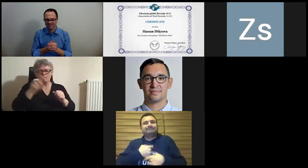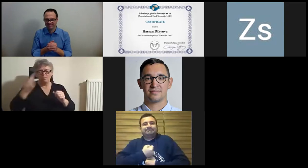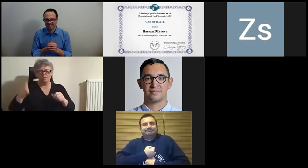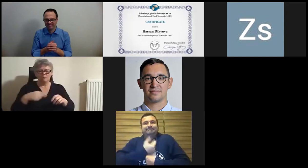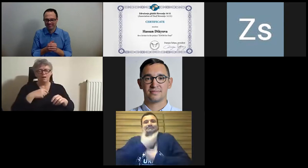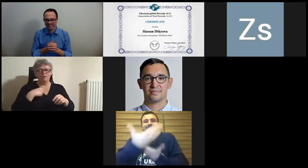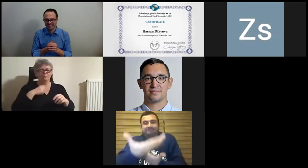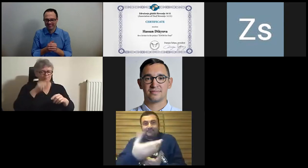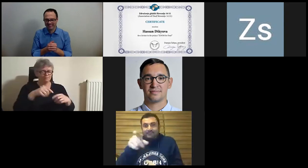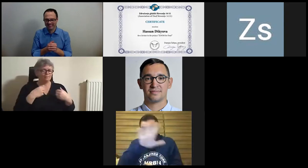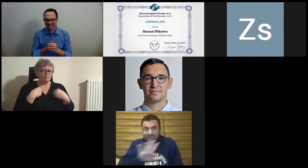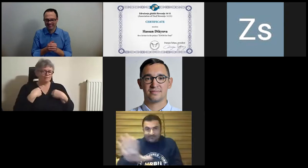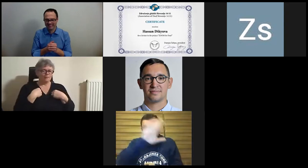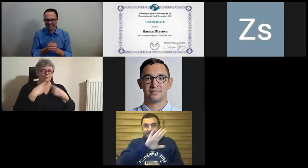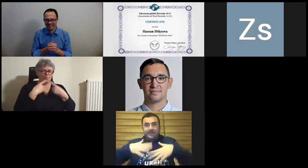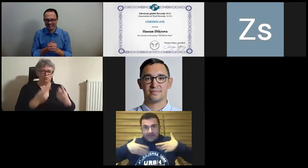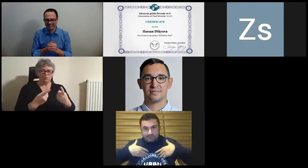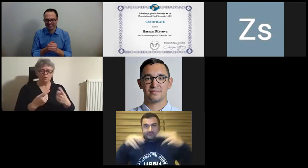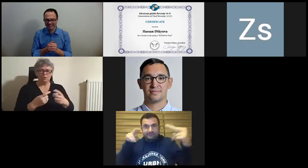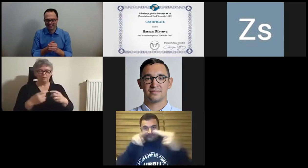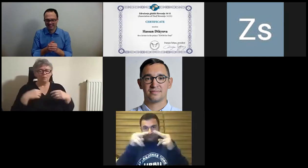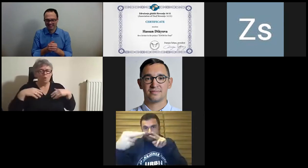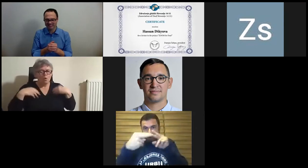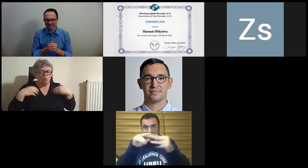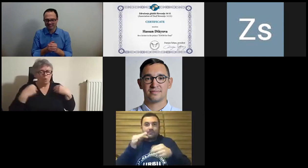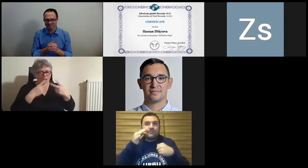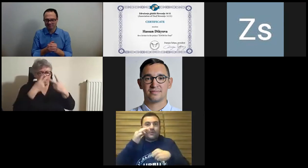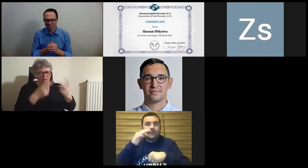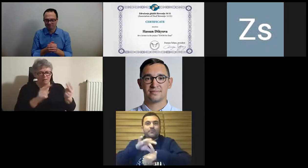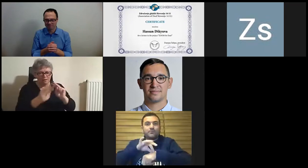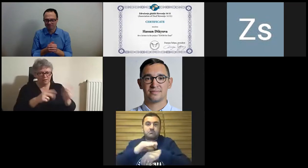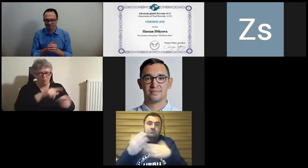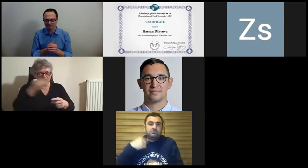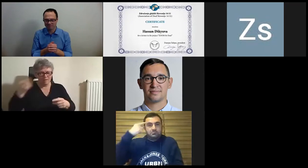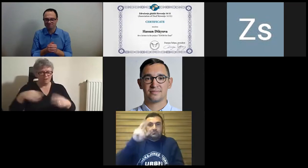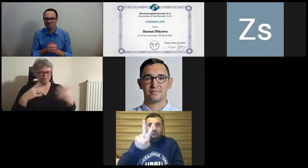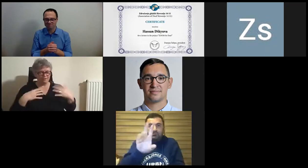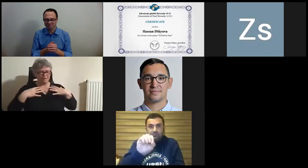in Turkey. It was so wonderful. And it was so great to see that back in his story.